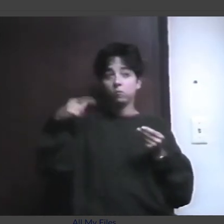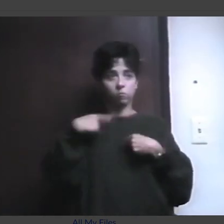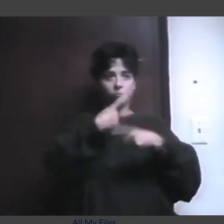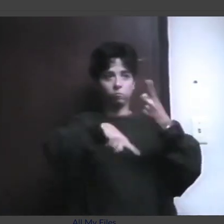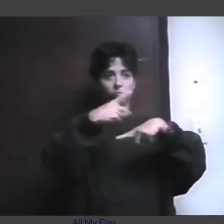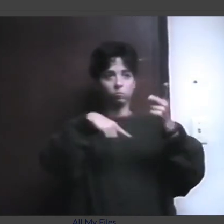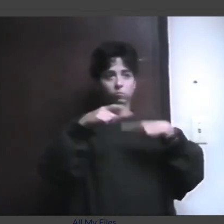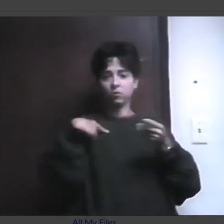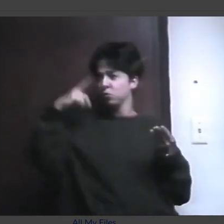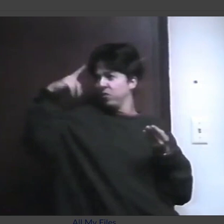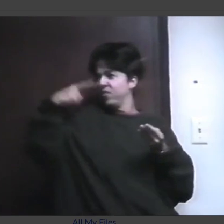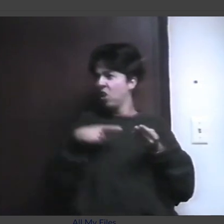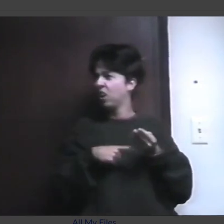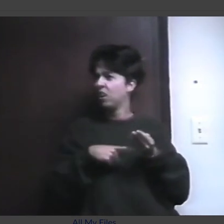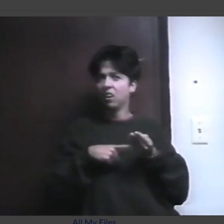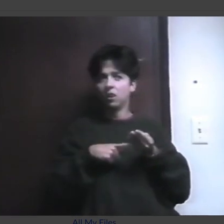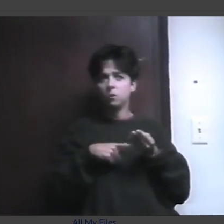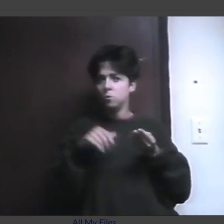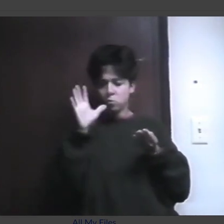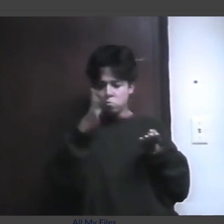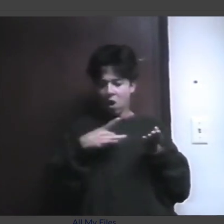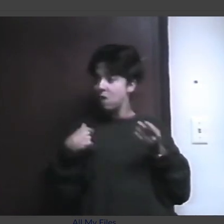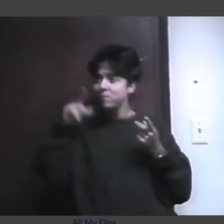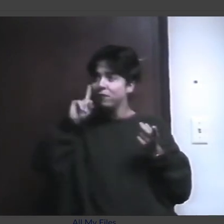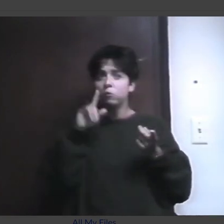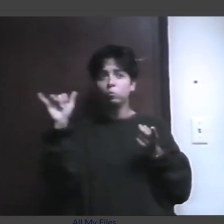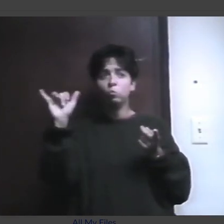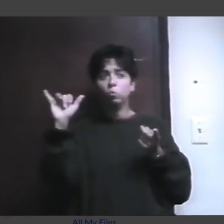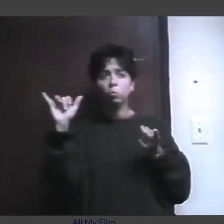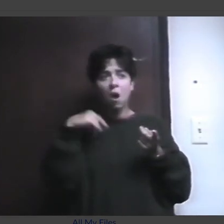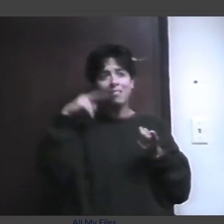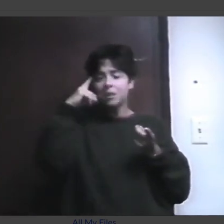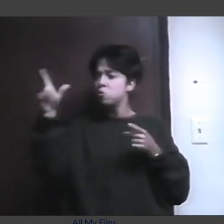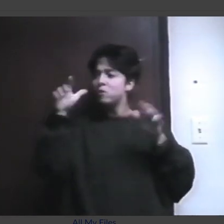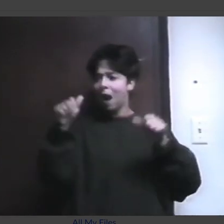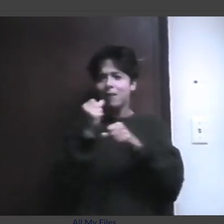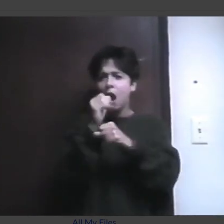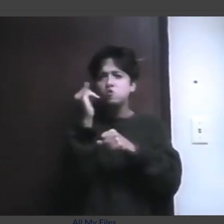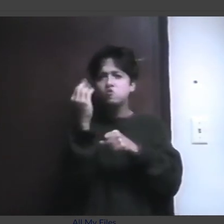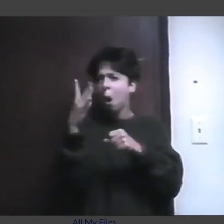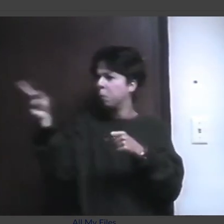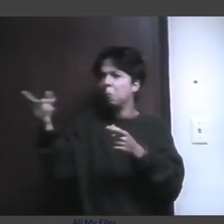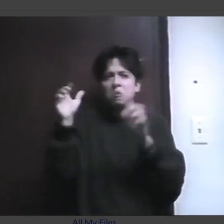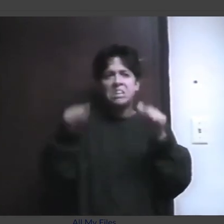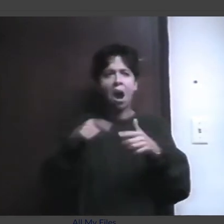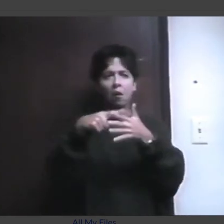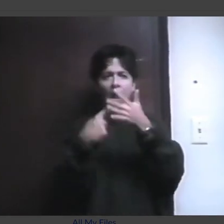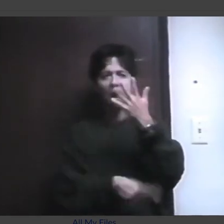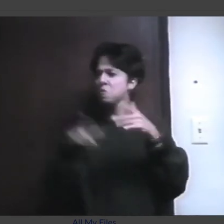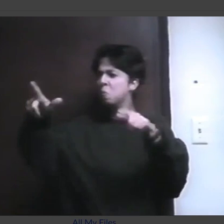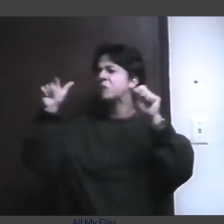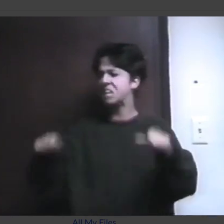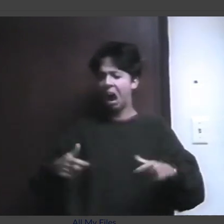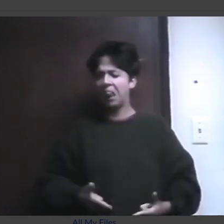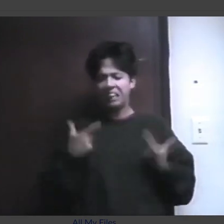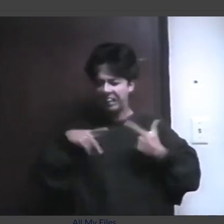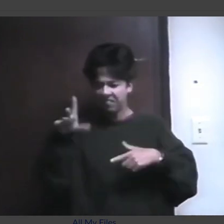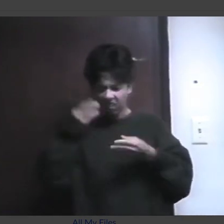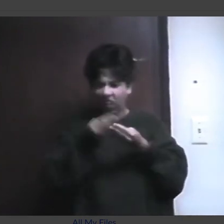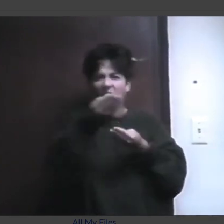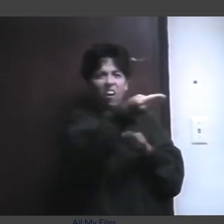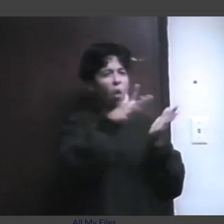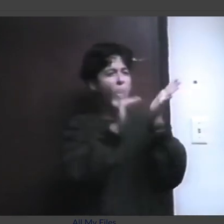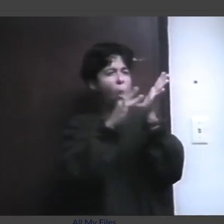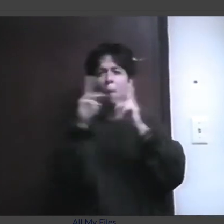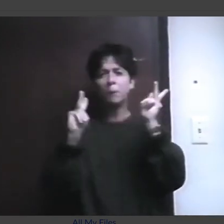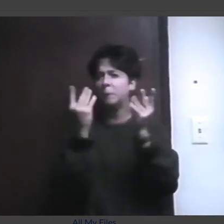and I see him coming back. As he's walking towards me, he's collecting money from people. After